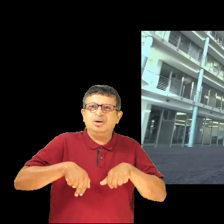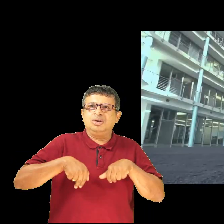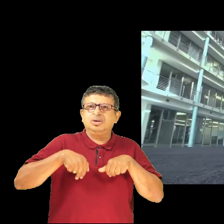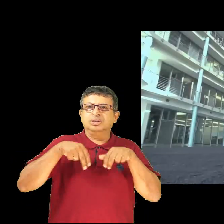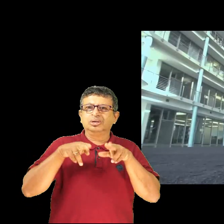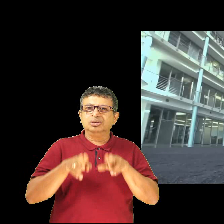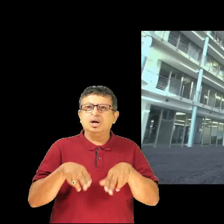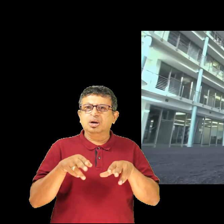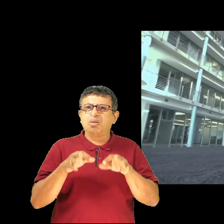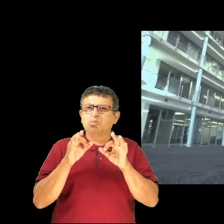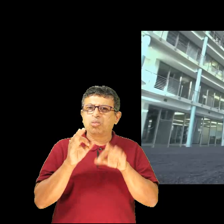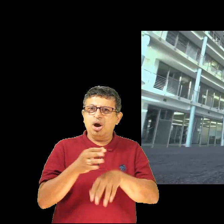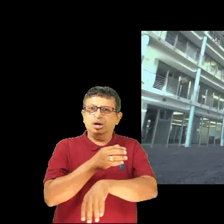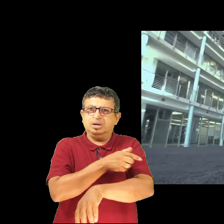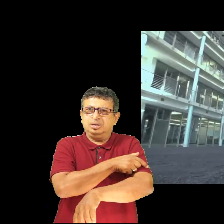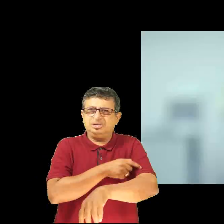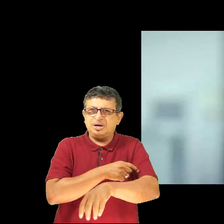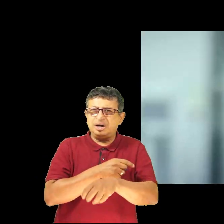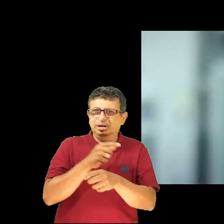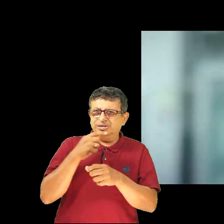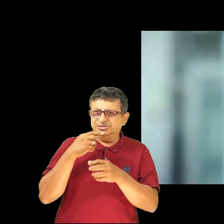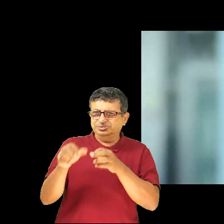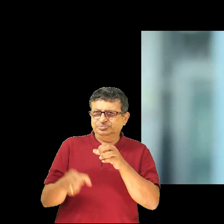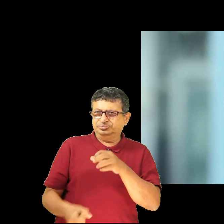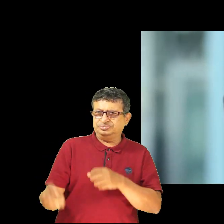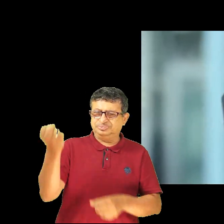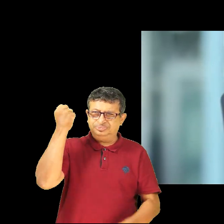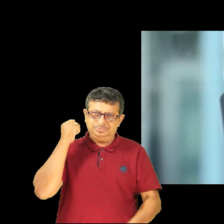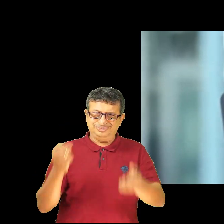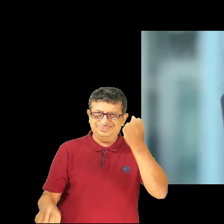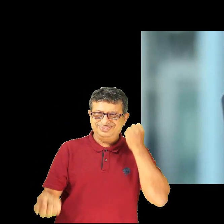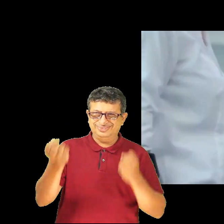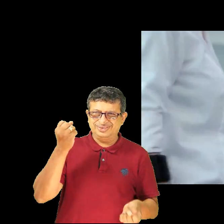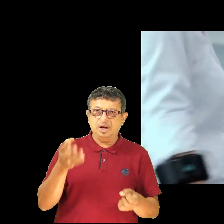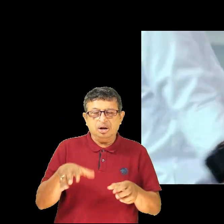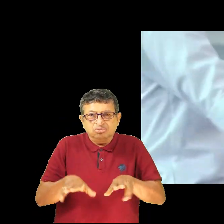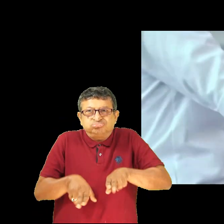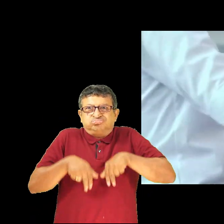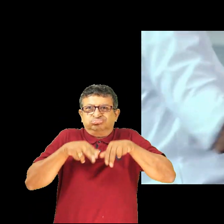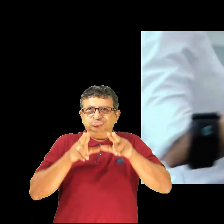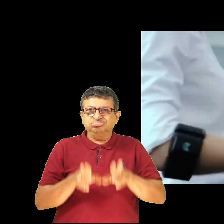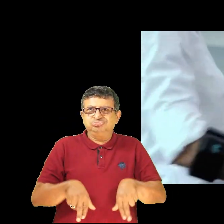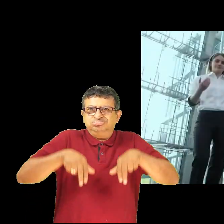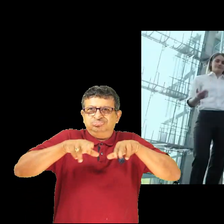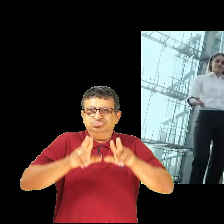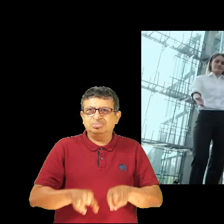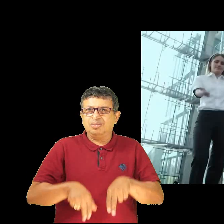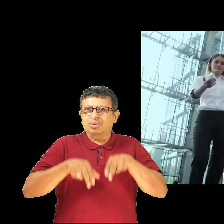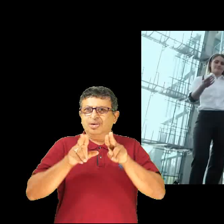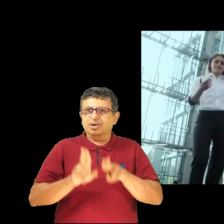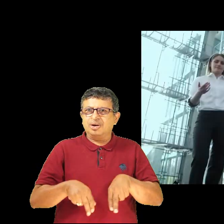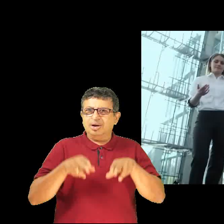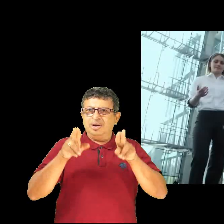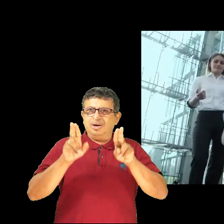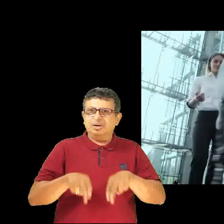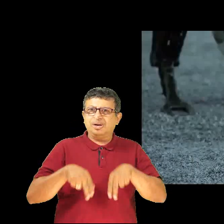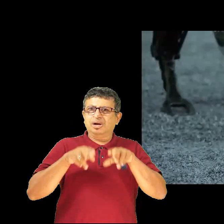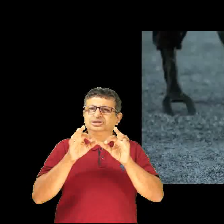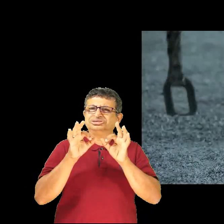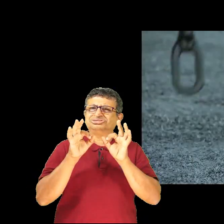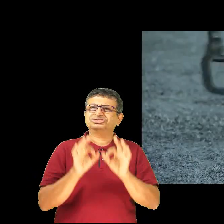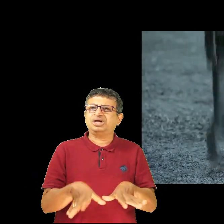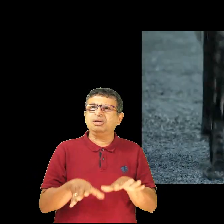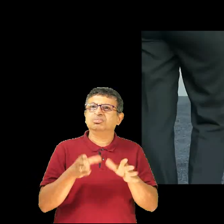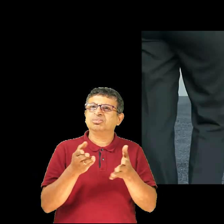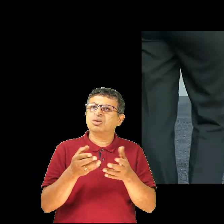jump. Just like a real one. The Bionic Kangaroo is smaller than the real one, and is controlled through an armband that tracks the arm gestures of its